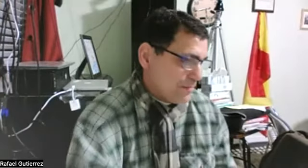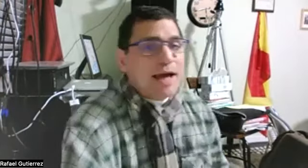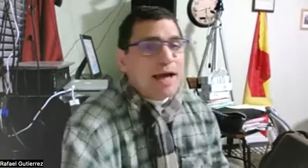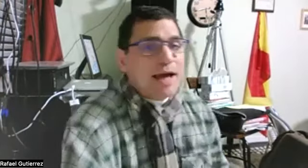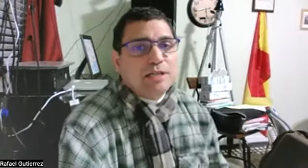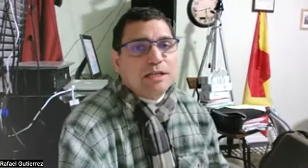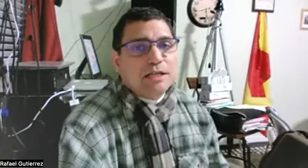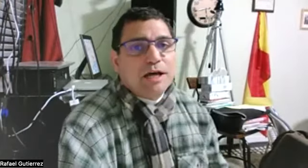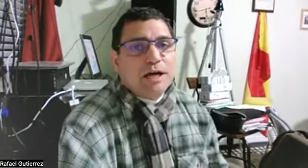Rise, stand up.